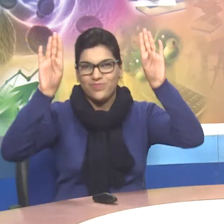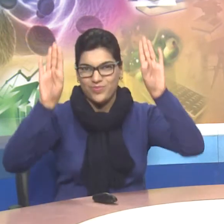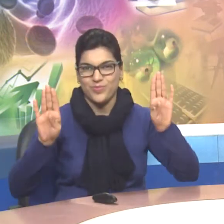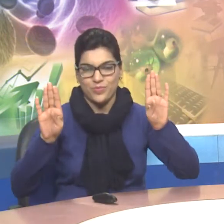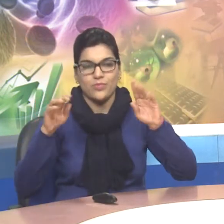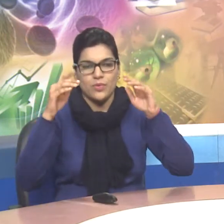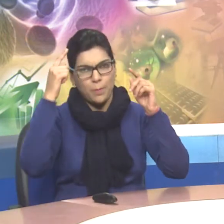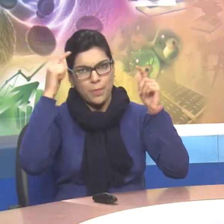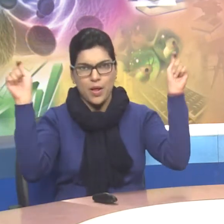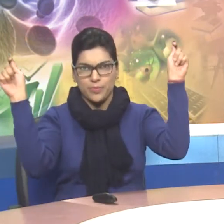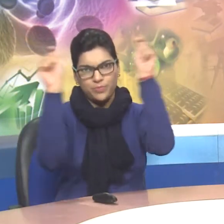You have crushed